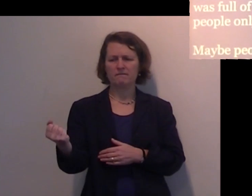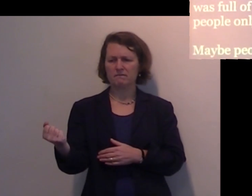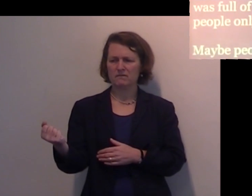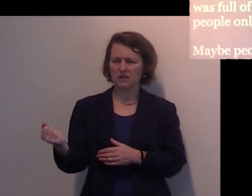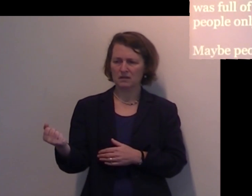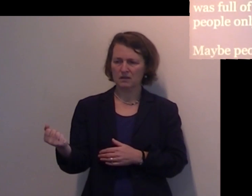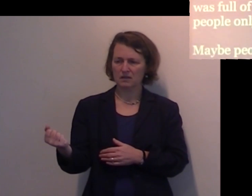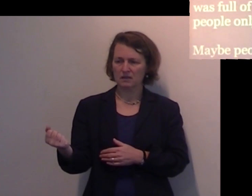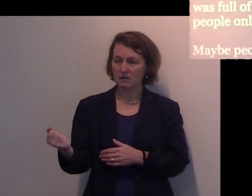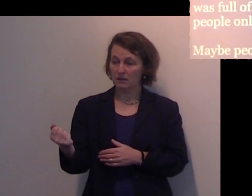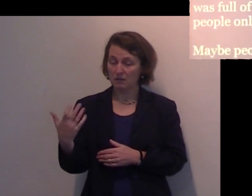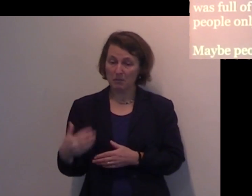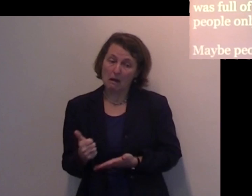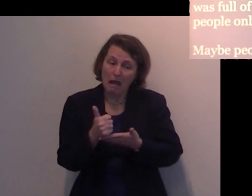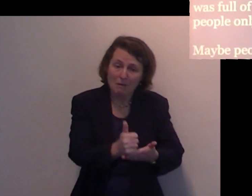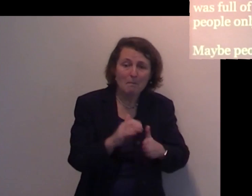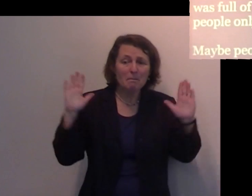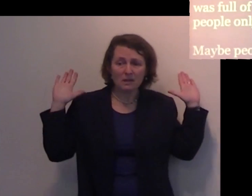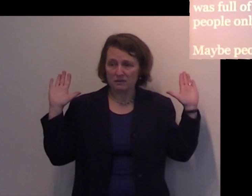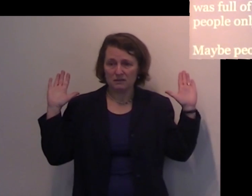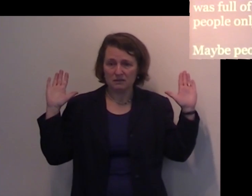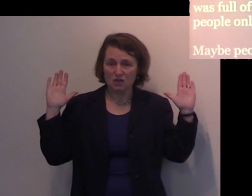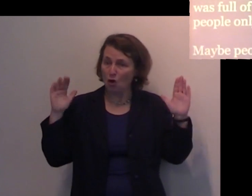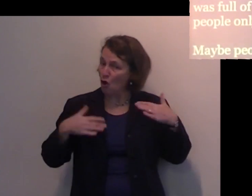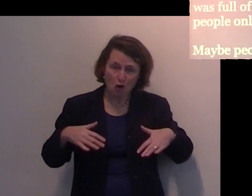helped people only. He never hurt people.